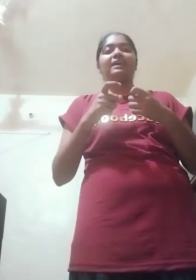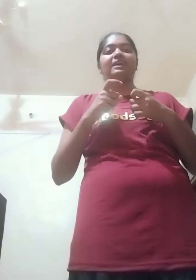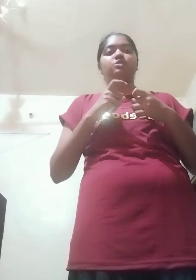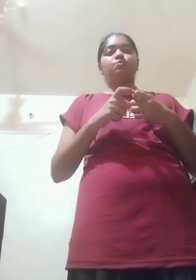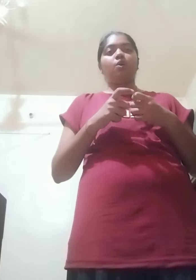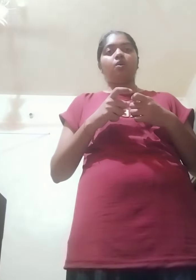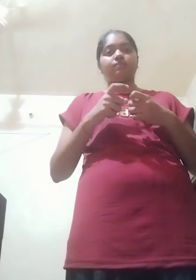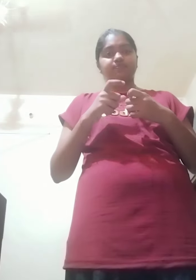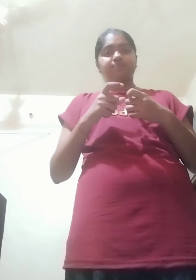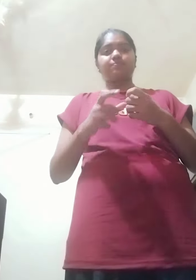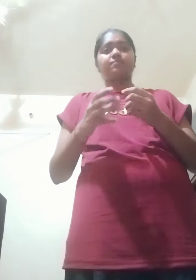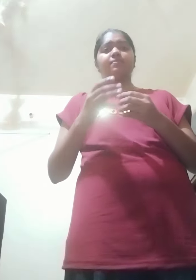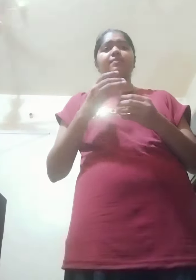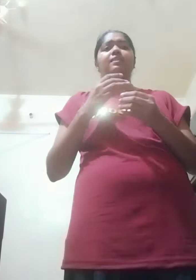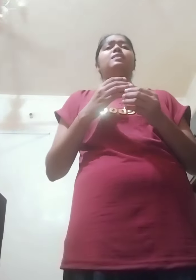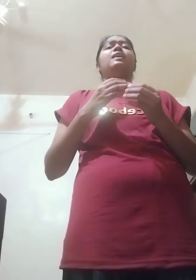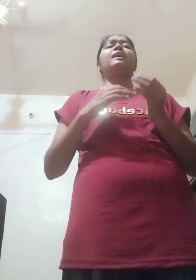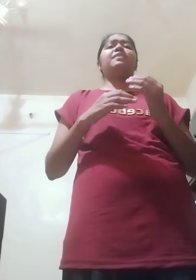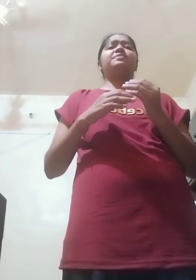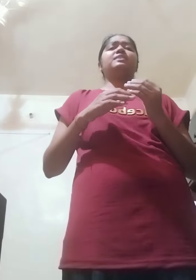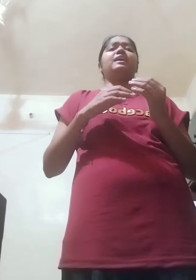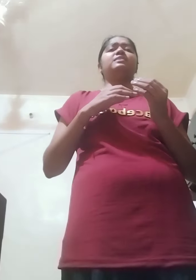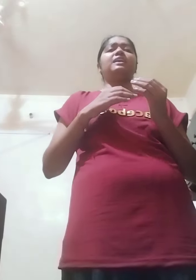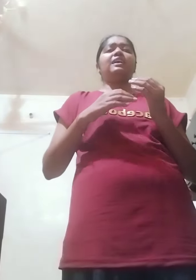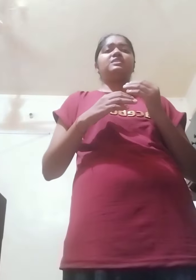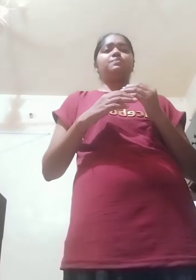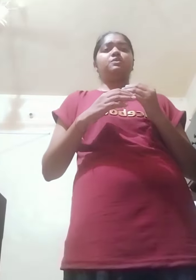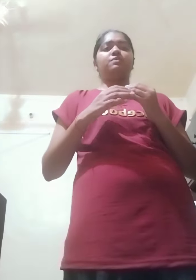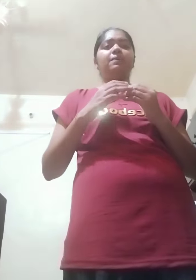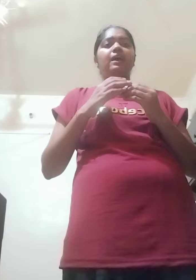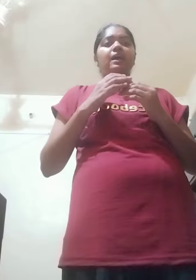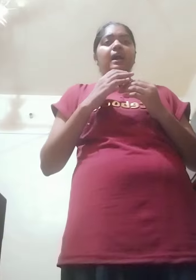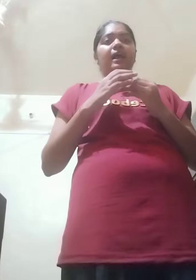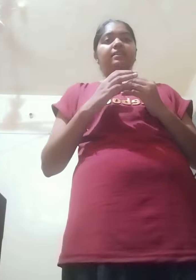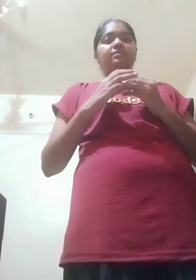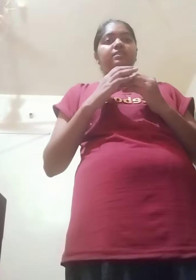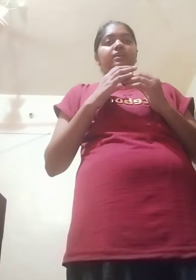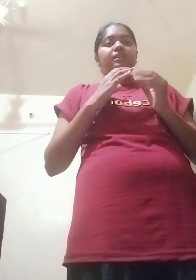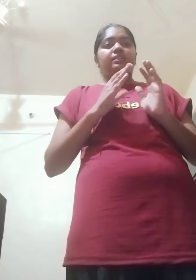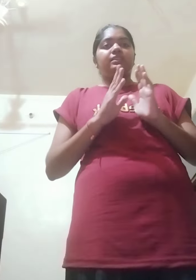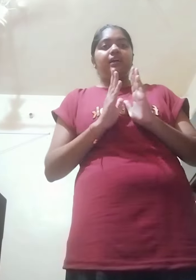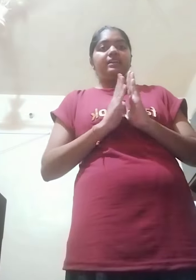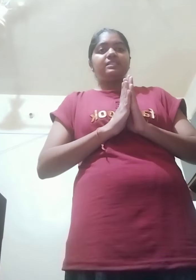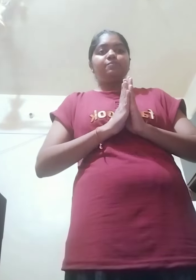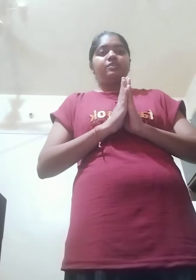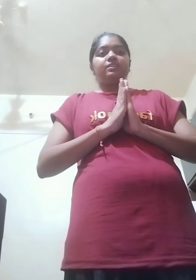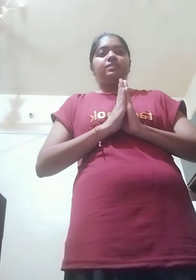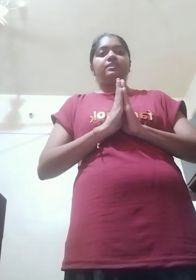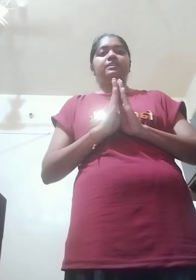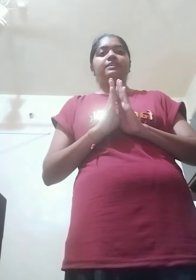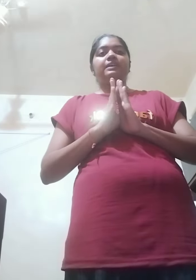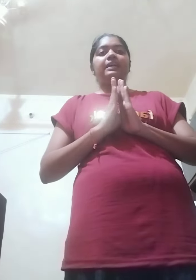catch block, and after that that exception will be handled. The exception can